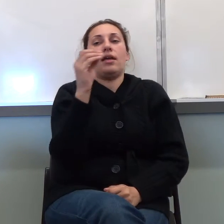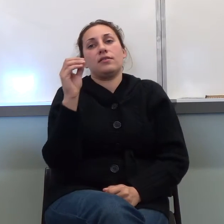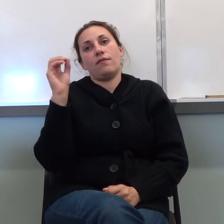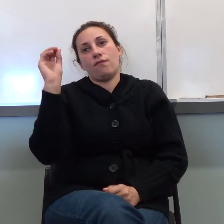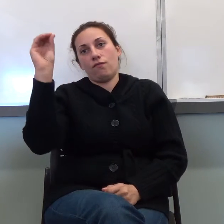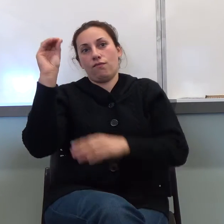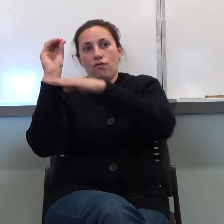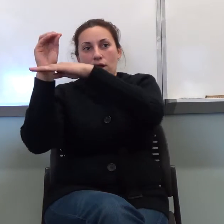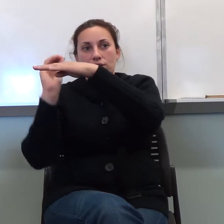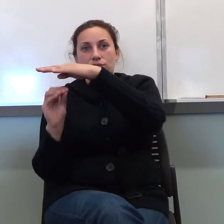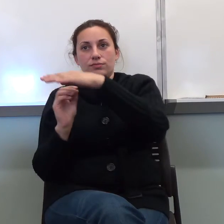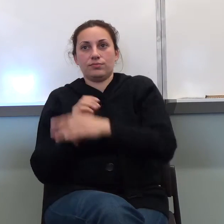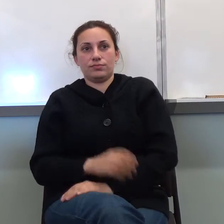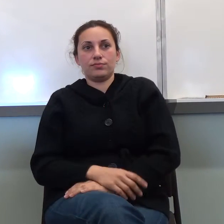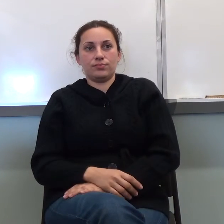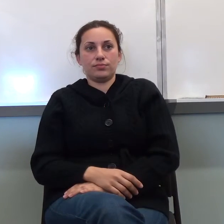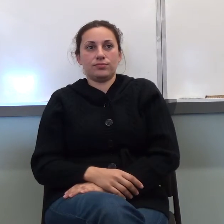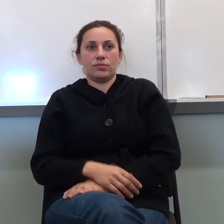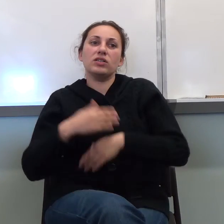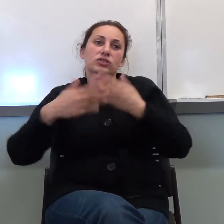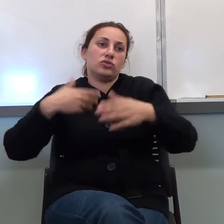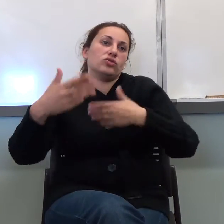want the decimal and percent and so forth.